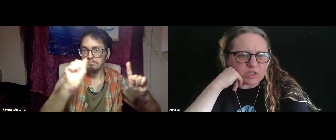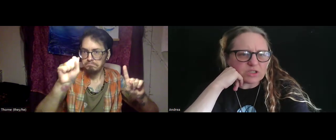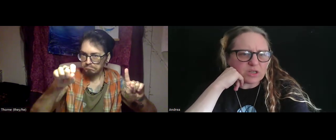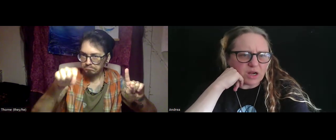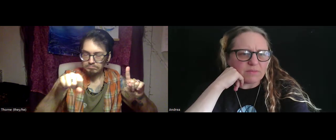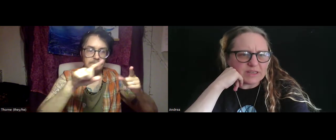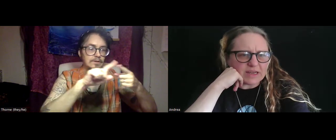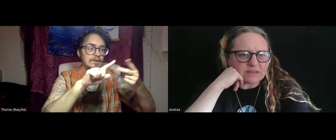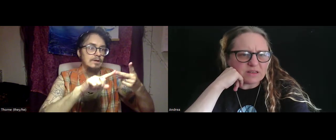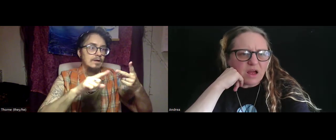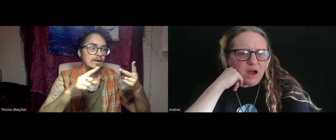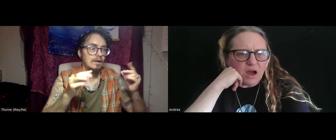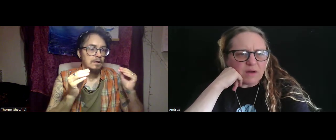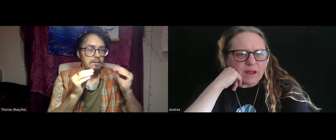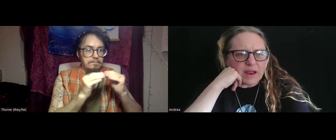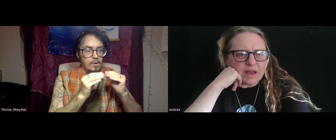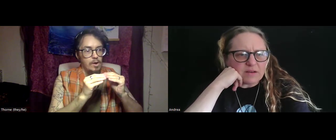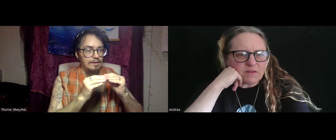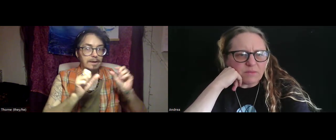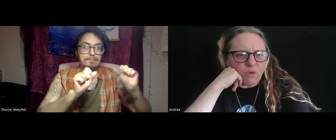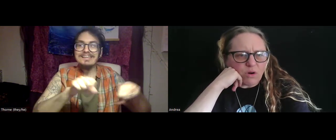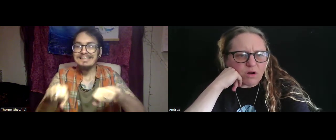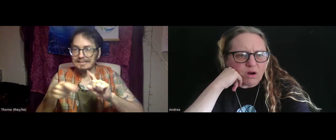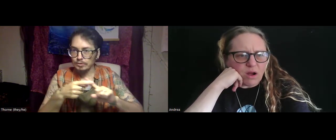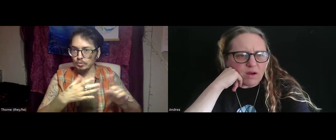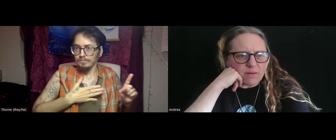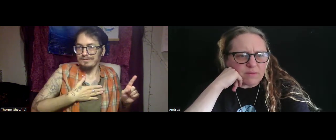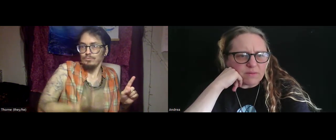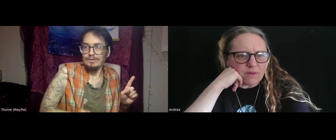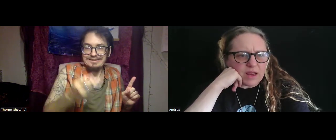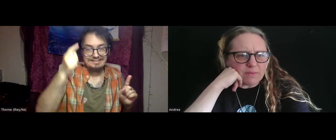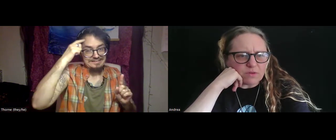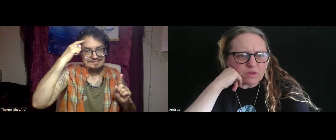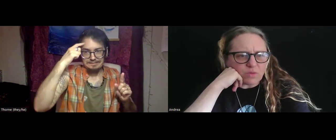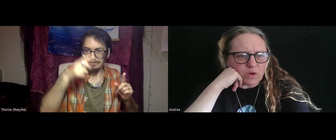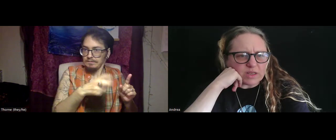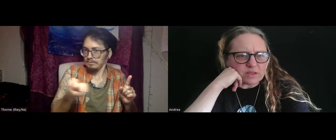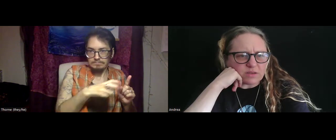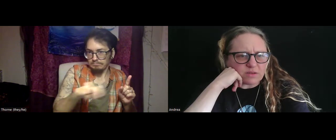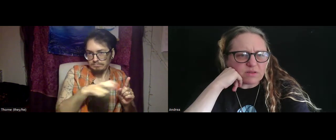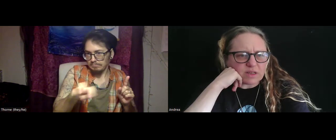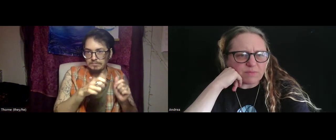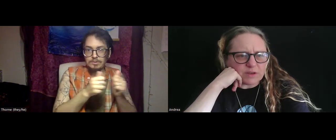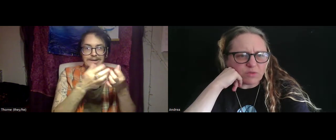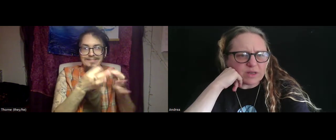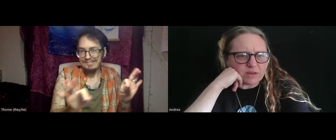language. Yes. And more able and willing to think between